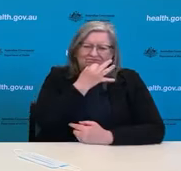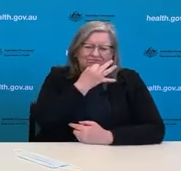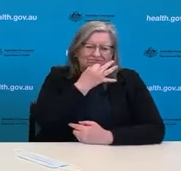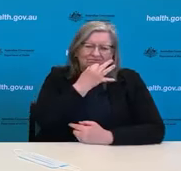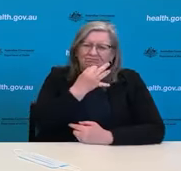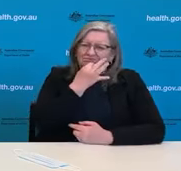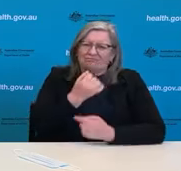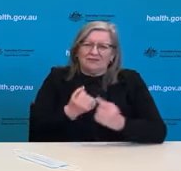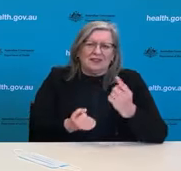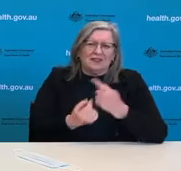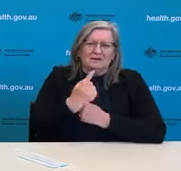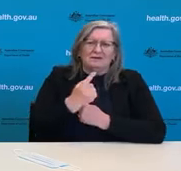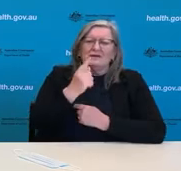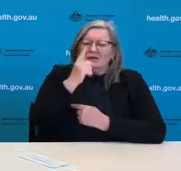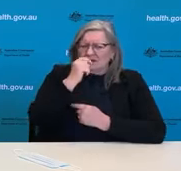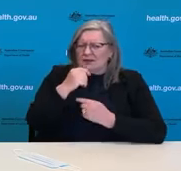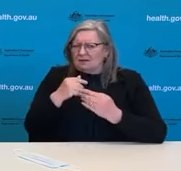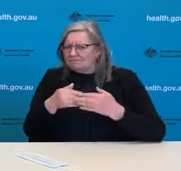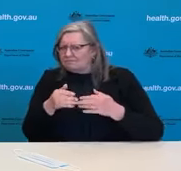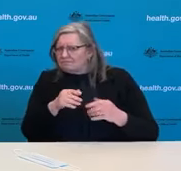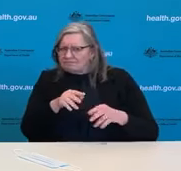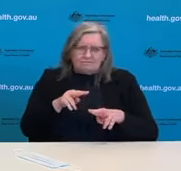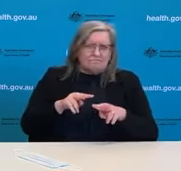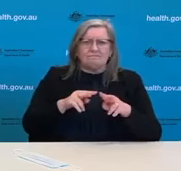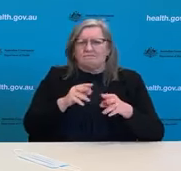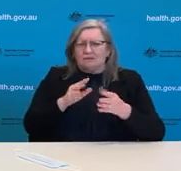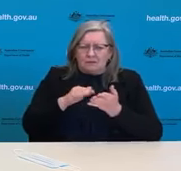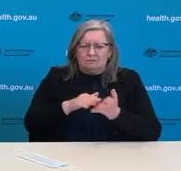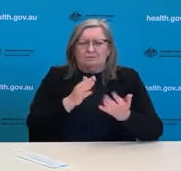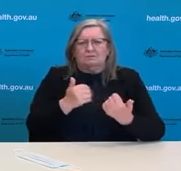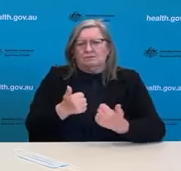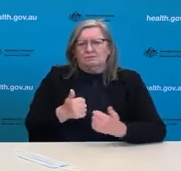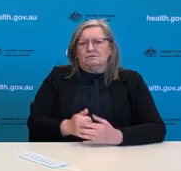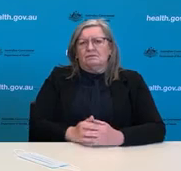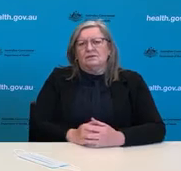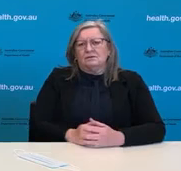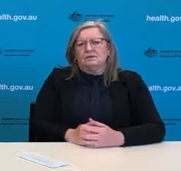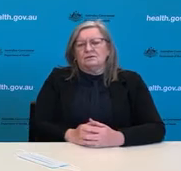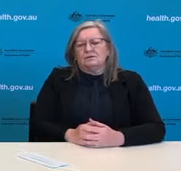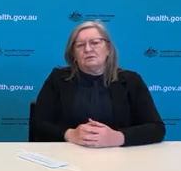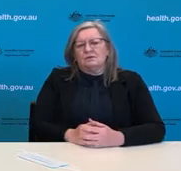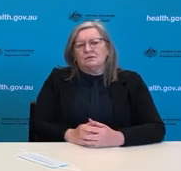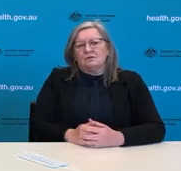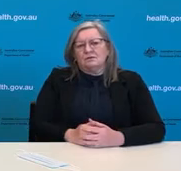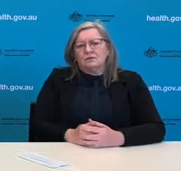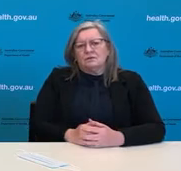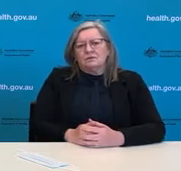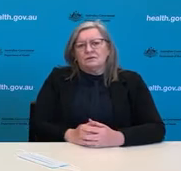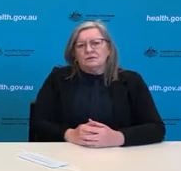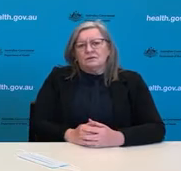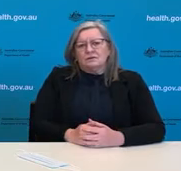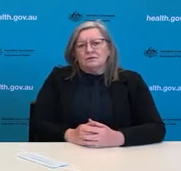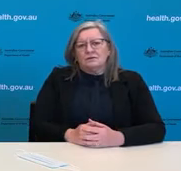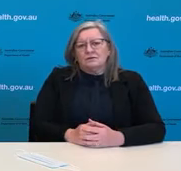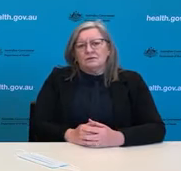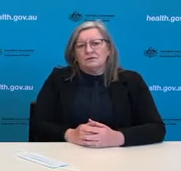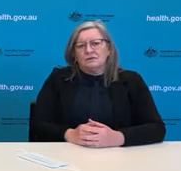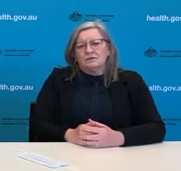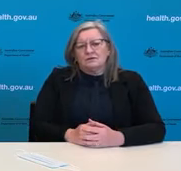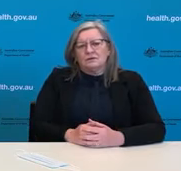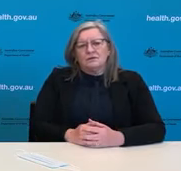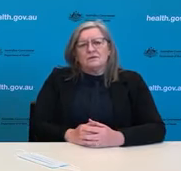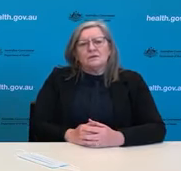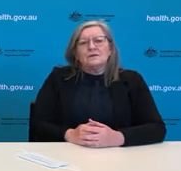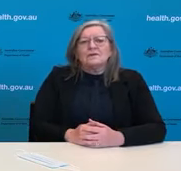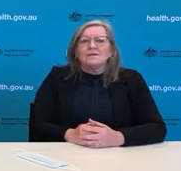to be managed very safely and very quickly. There are also some very rare long-term